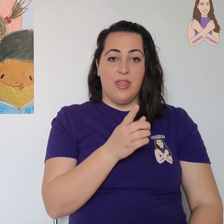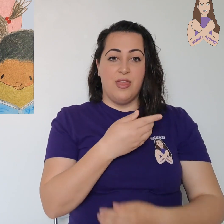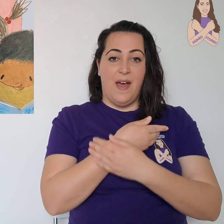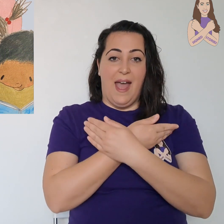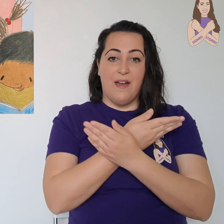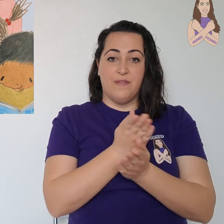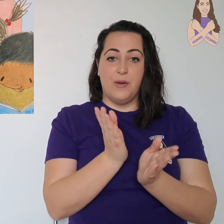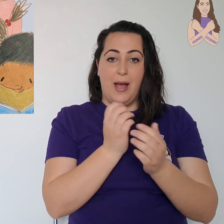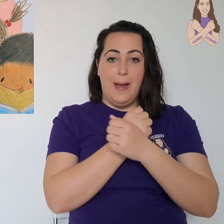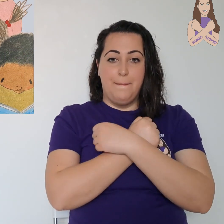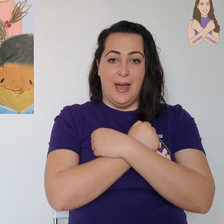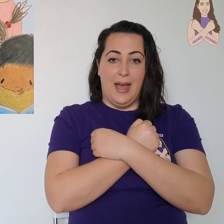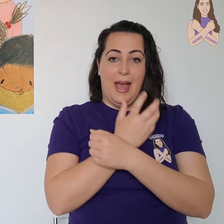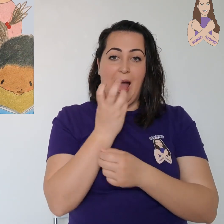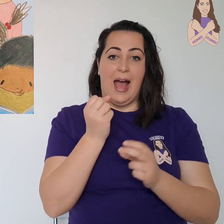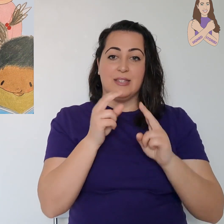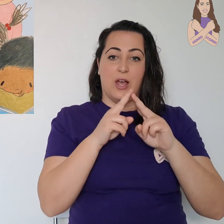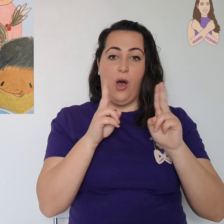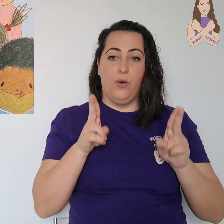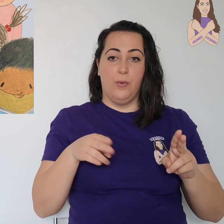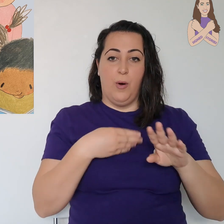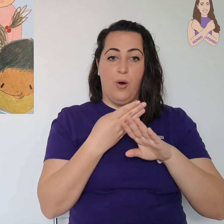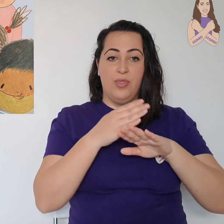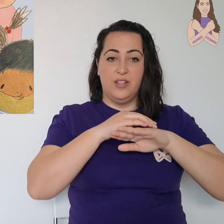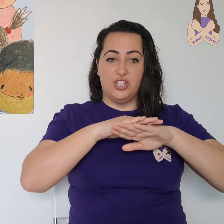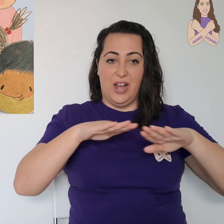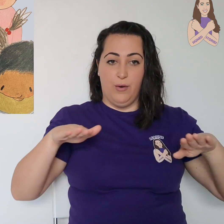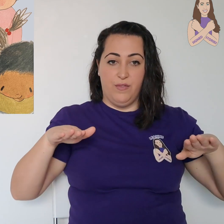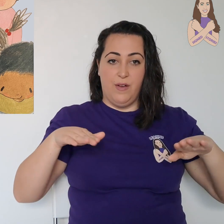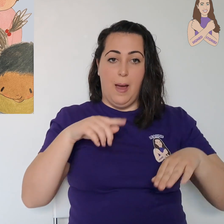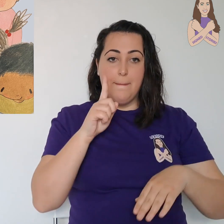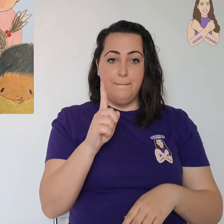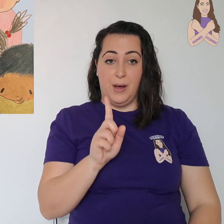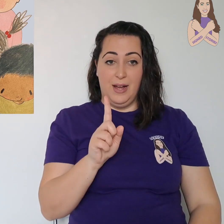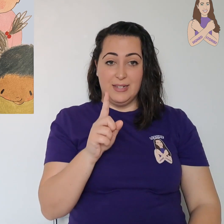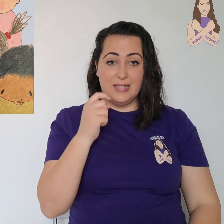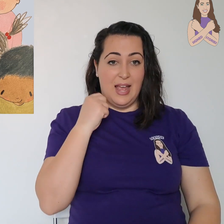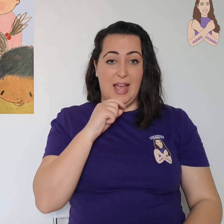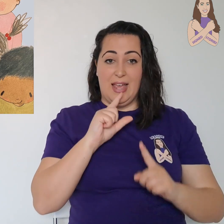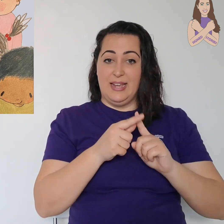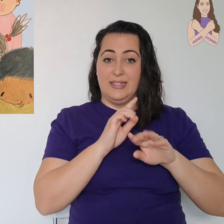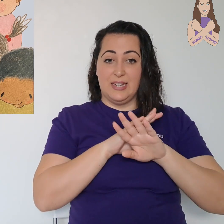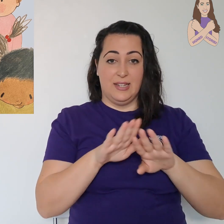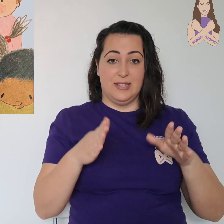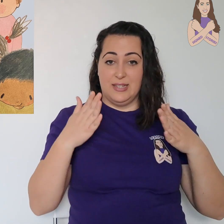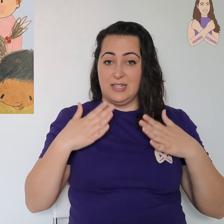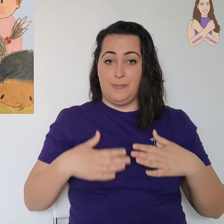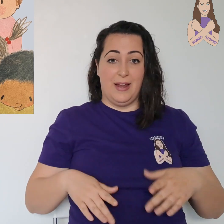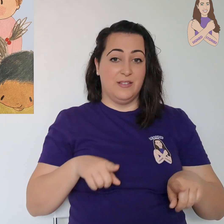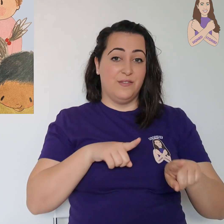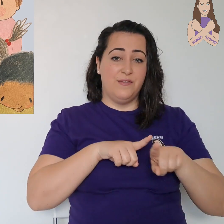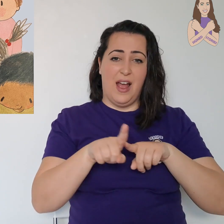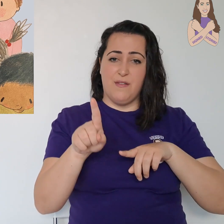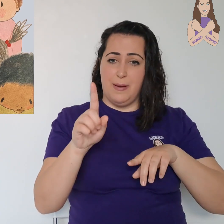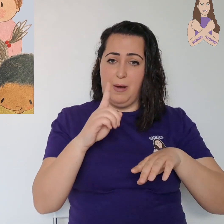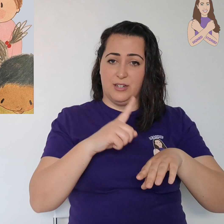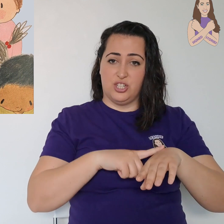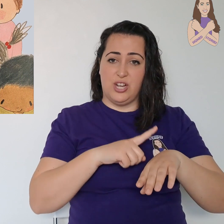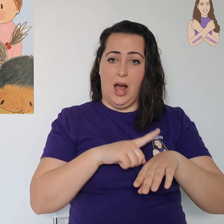The Everywhere Bear has a home on the shelf, but he doesn't spend very much